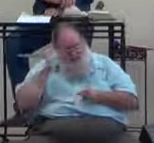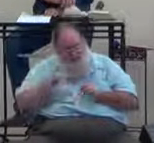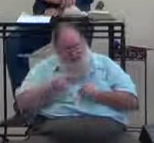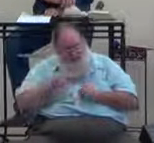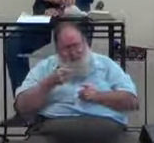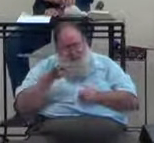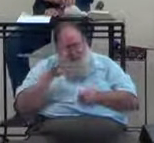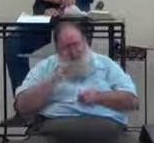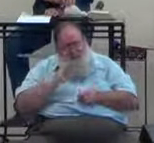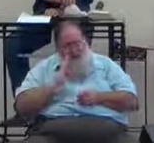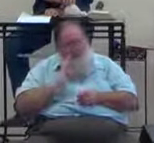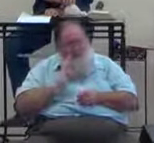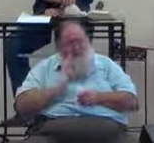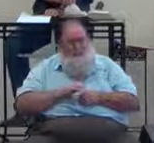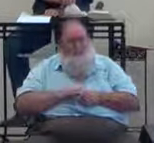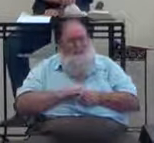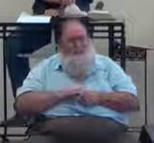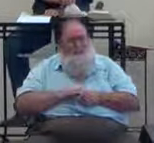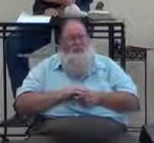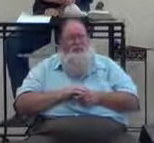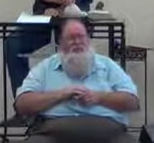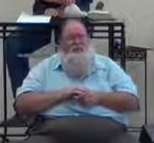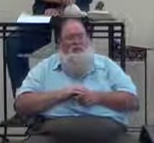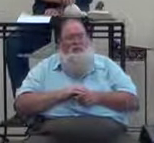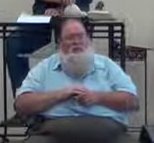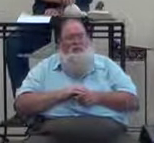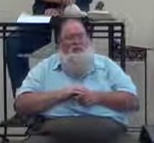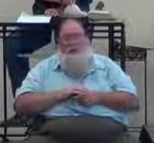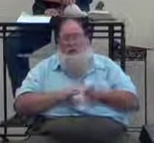and love, the Word of God.